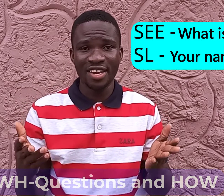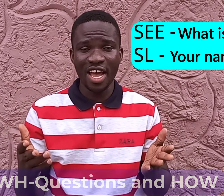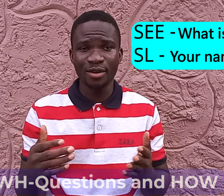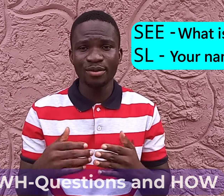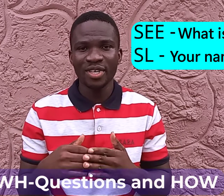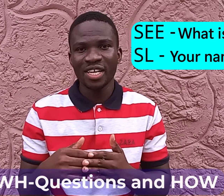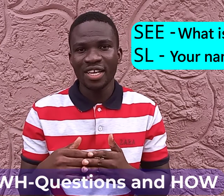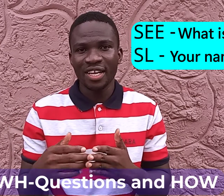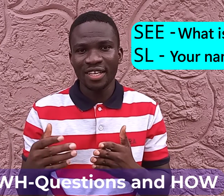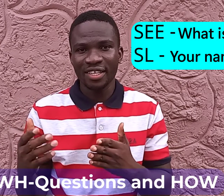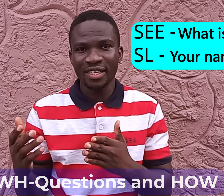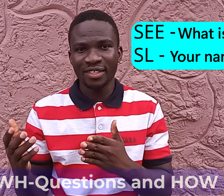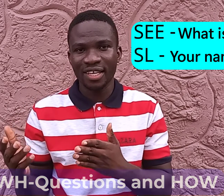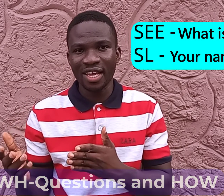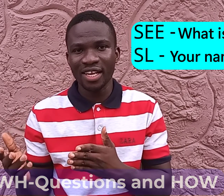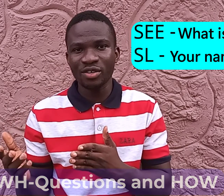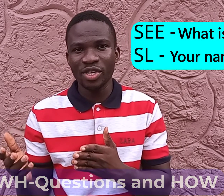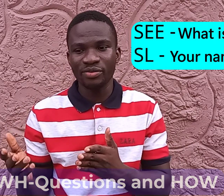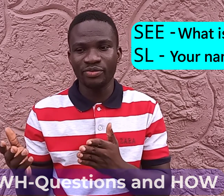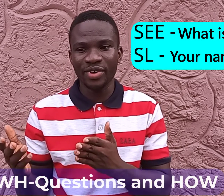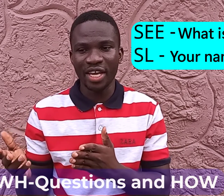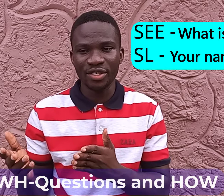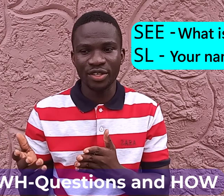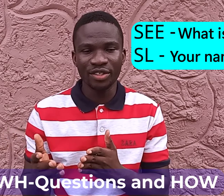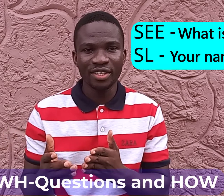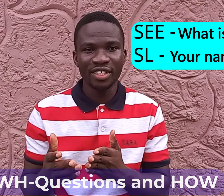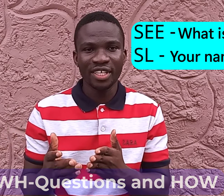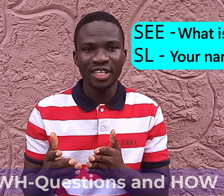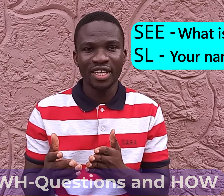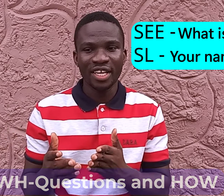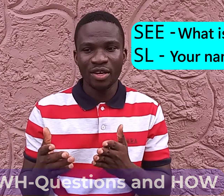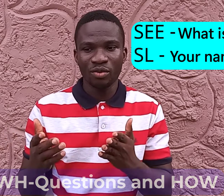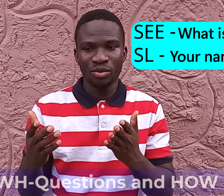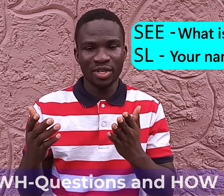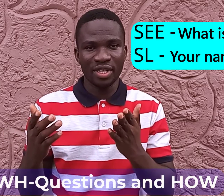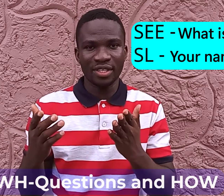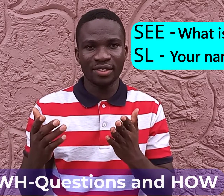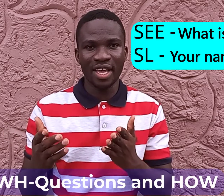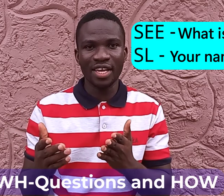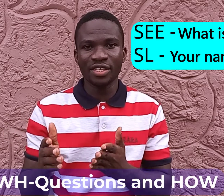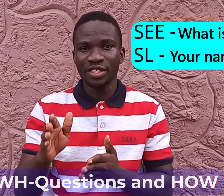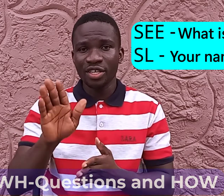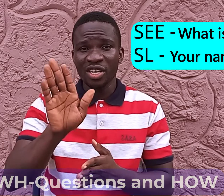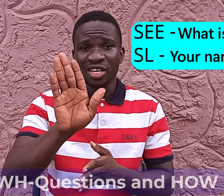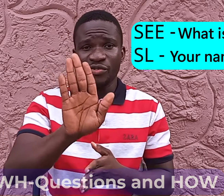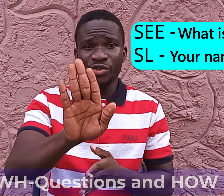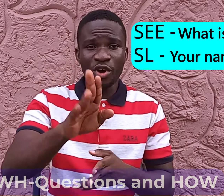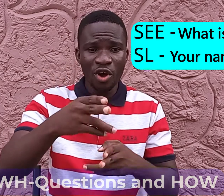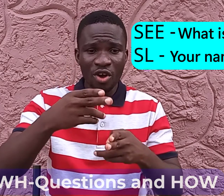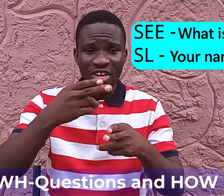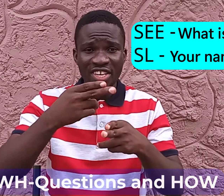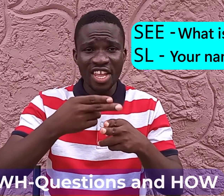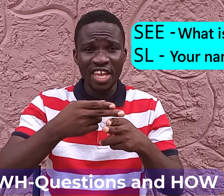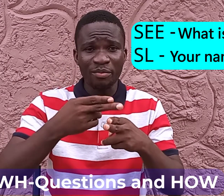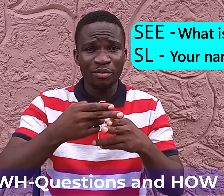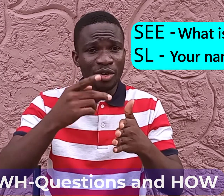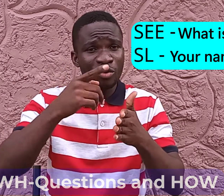Now, the sign language version is signed your name.